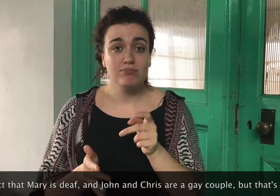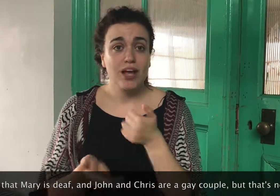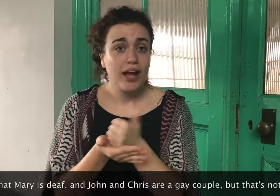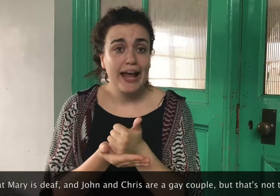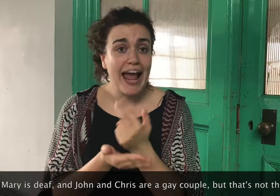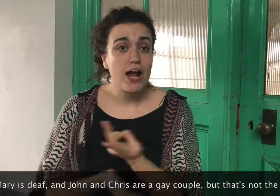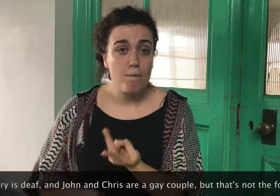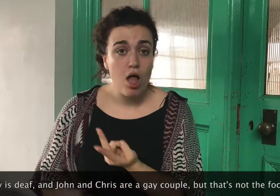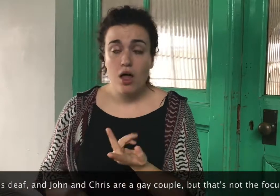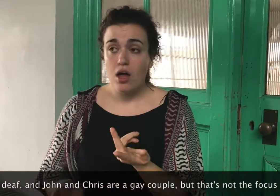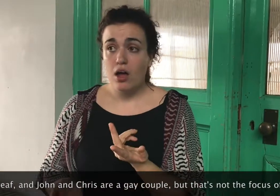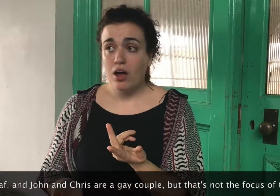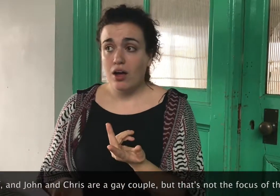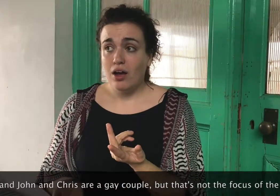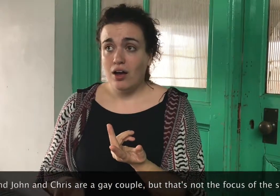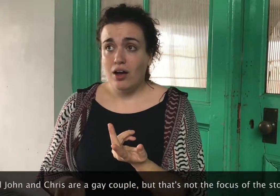And John and Chris are a gay couple.